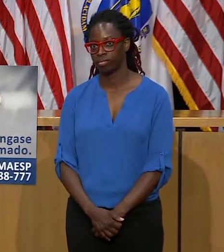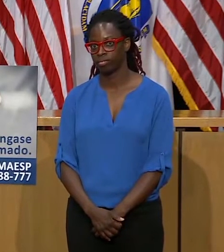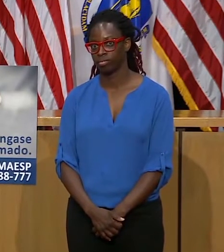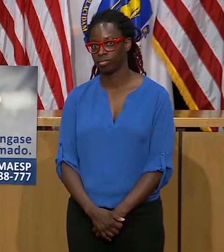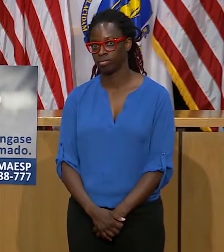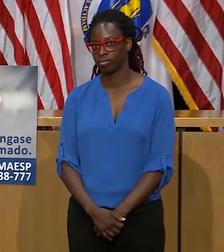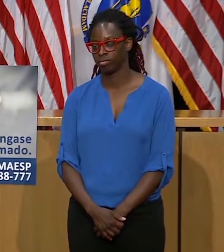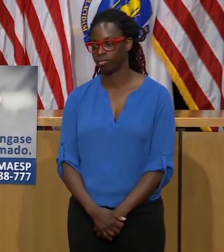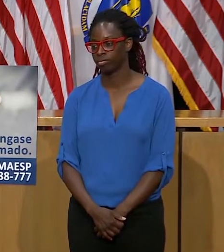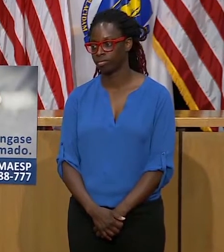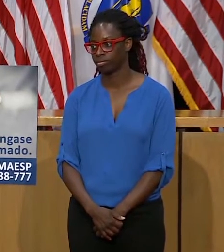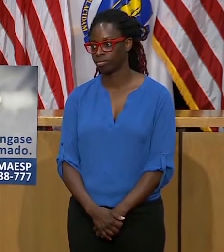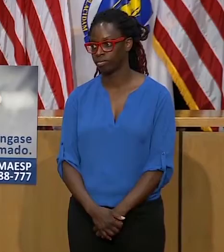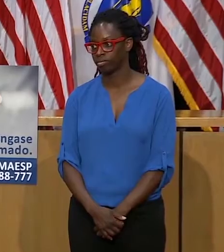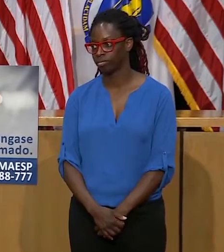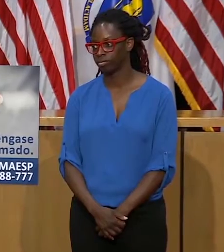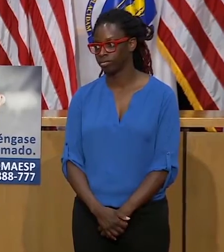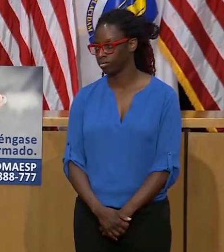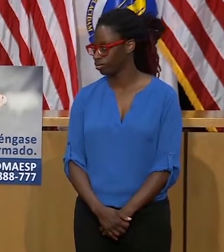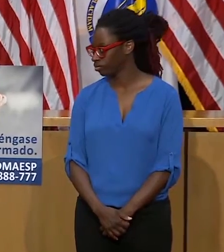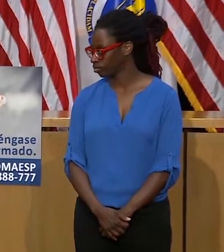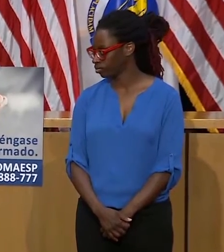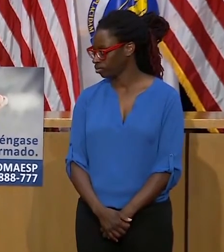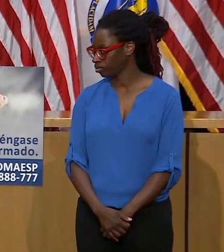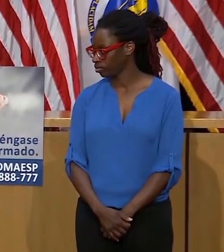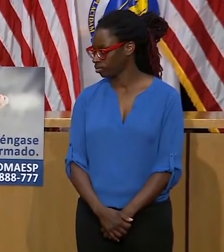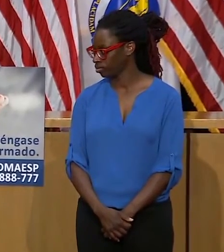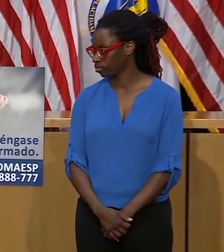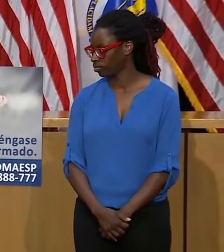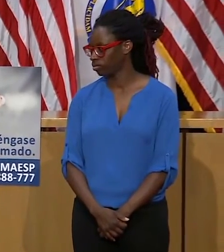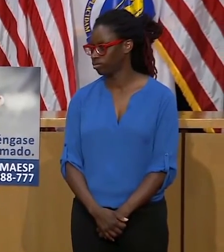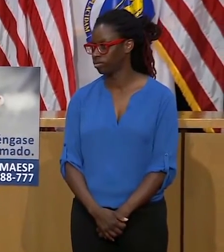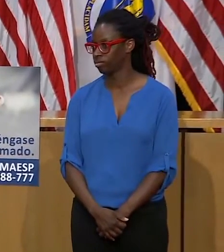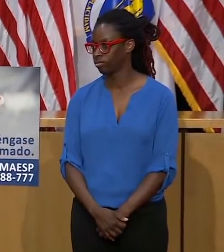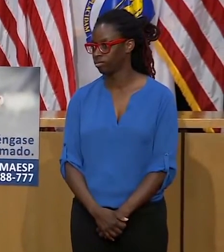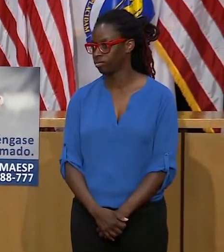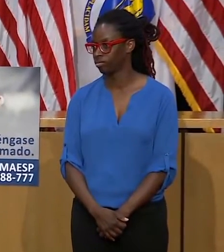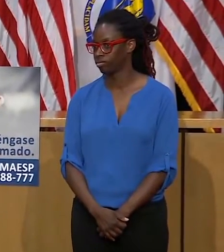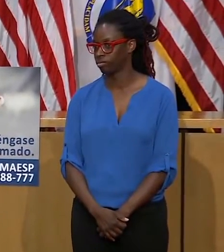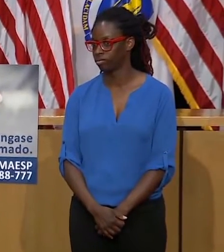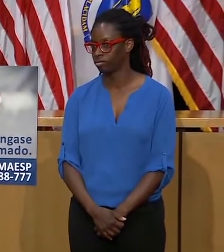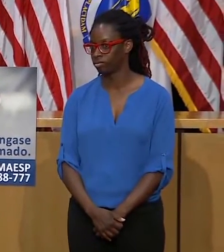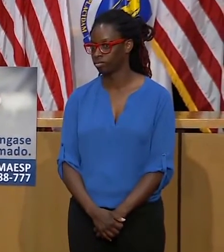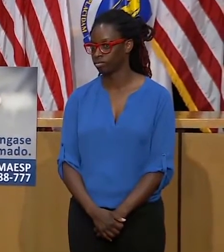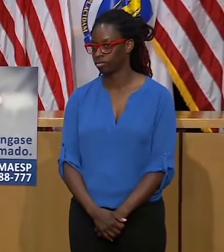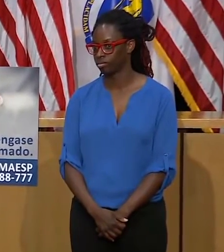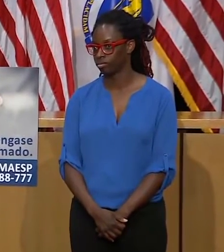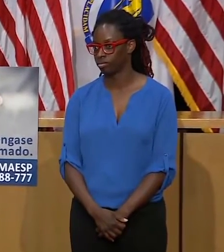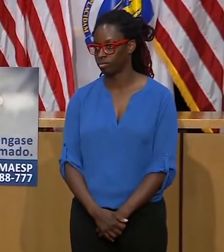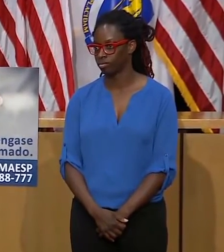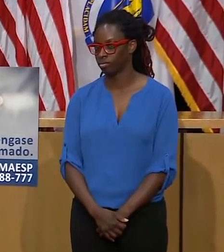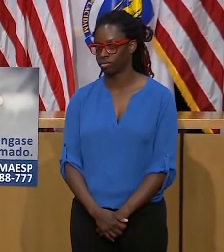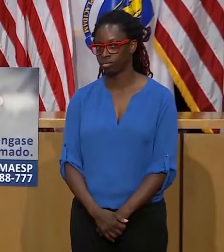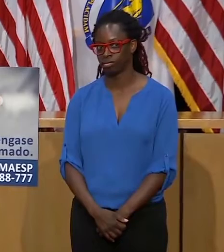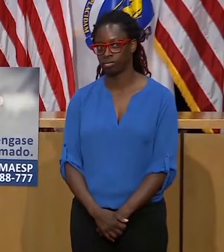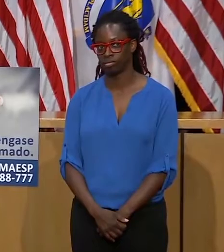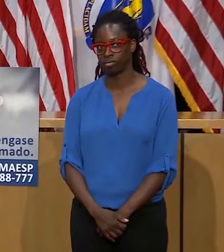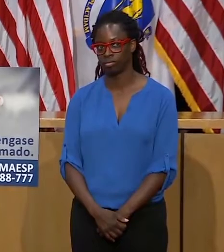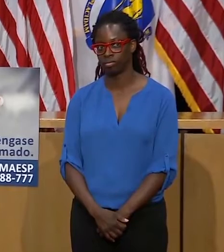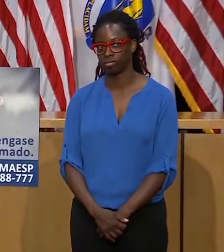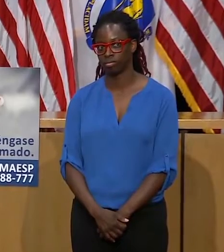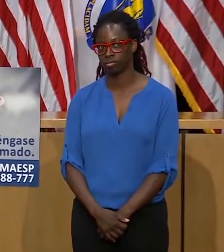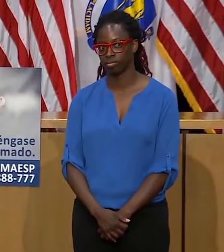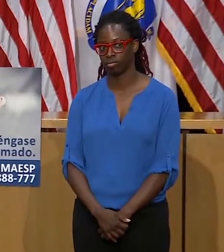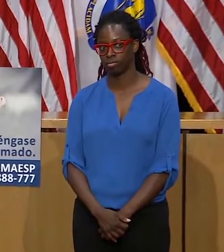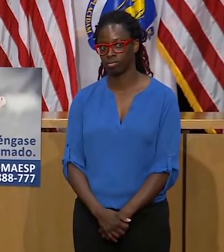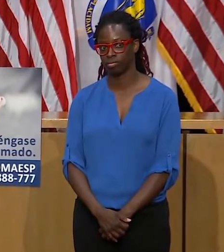gobernador Charlie Baker, al comisionador Jeffrey Riley, y a todos los educadores, administradores escolares, padres